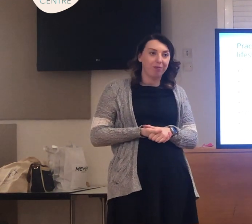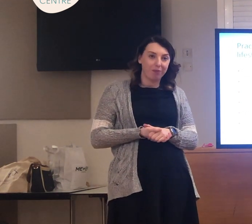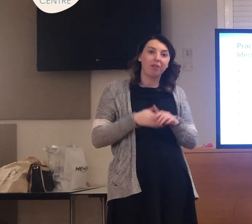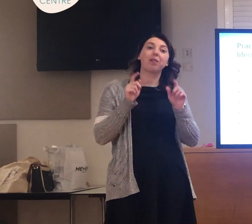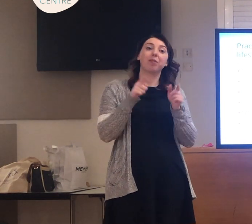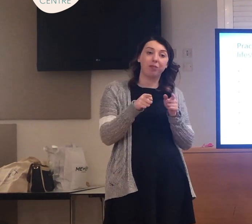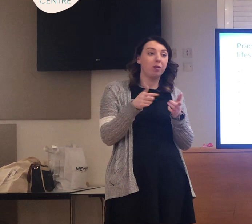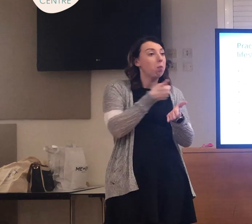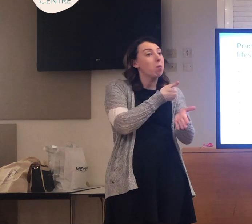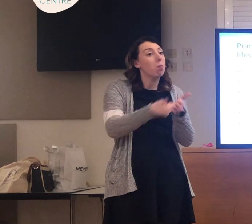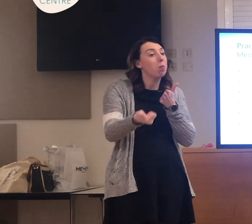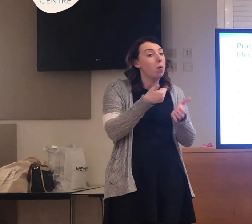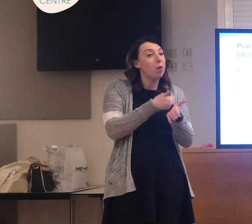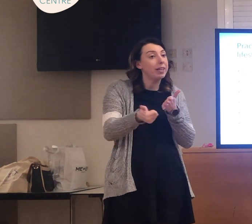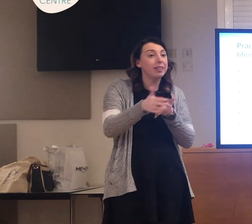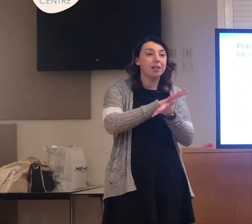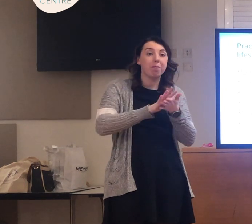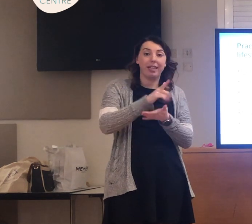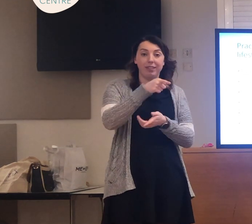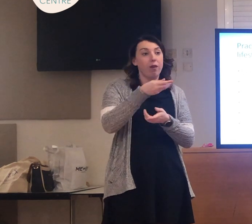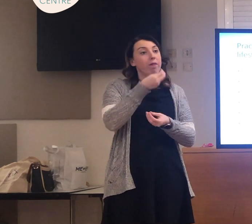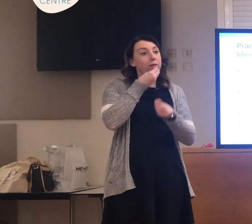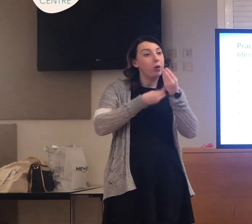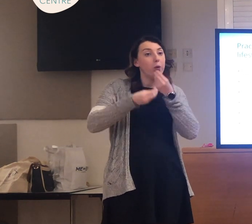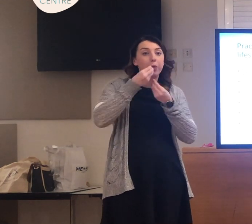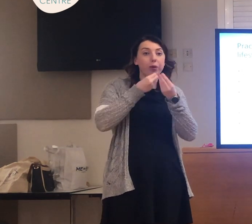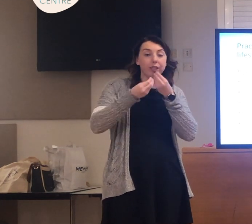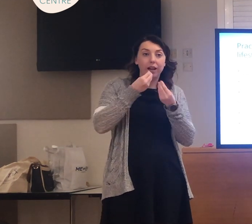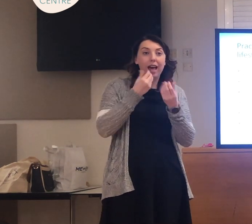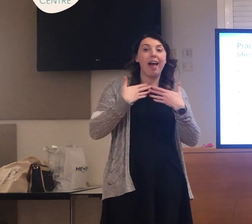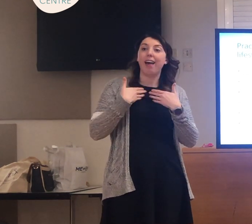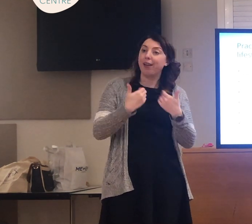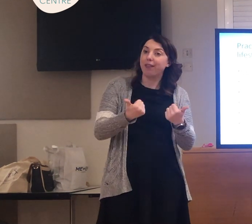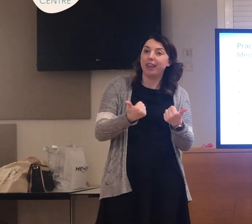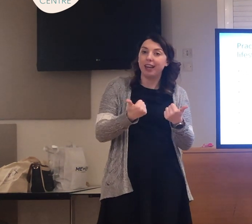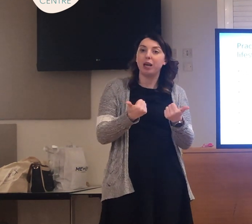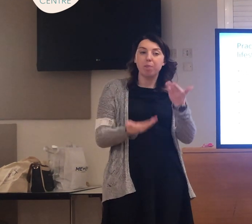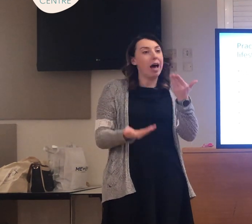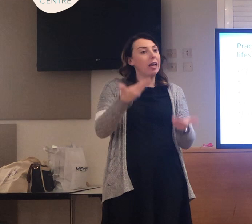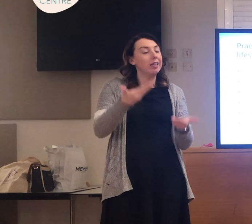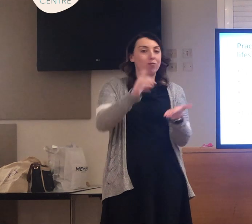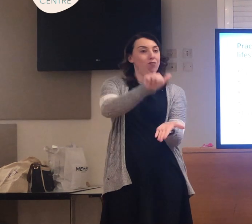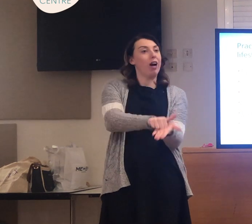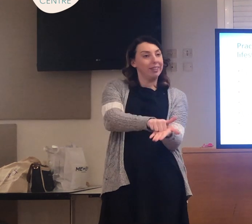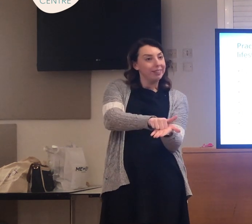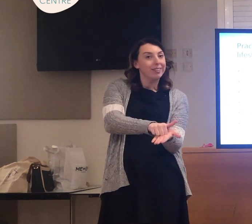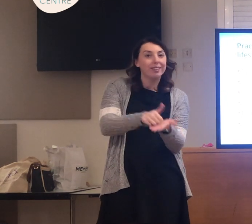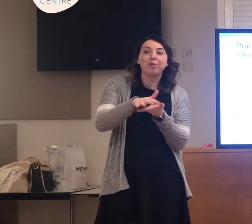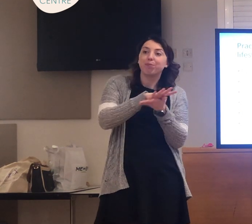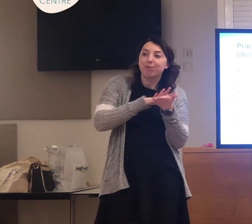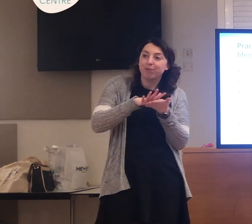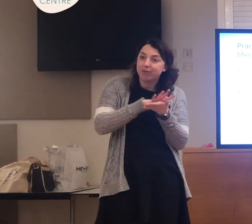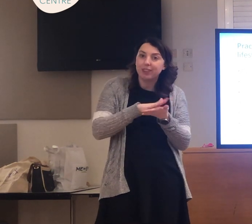That will always keep the balance of the nutrients right. it will always